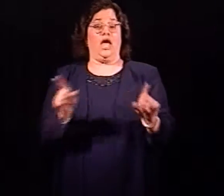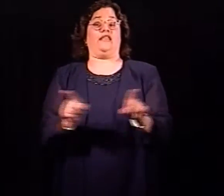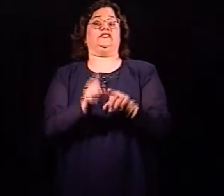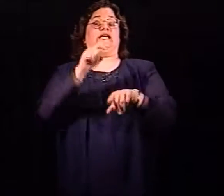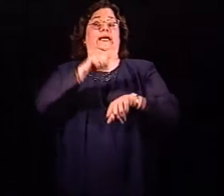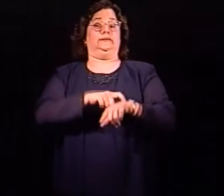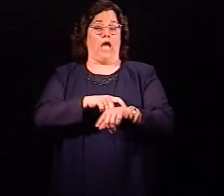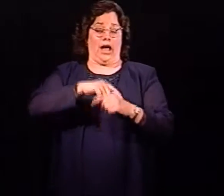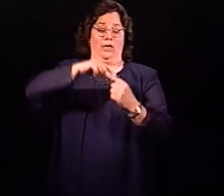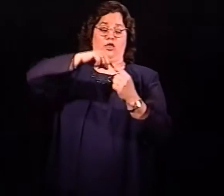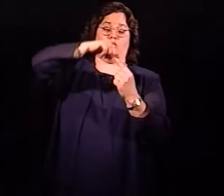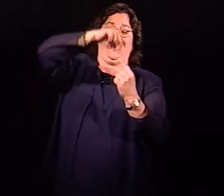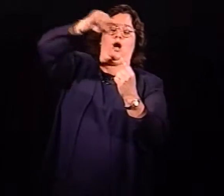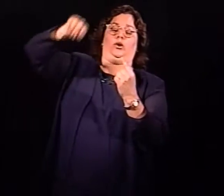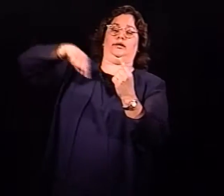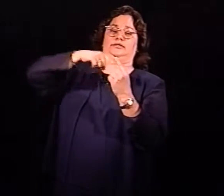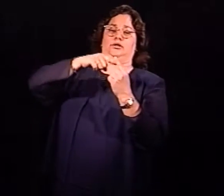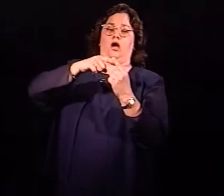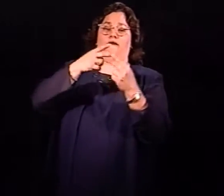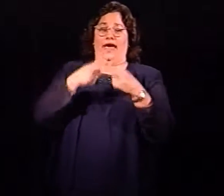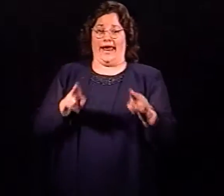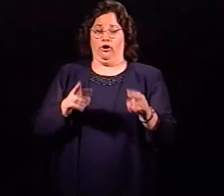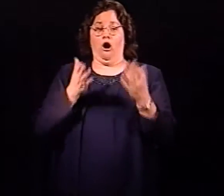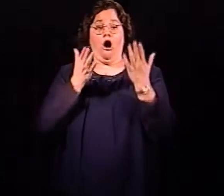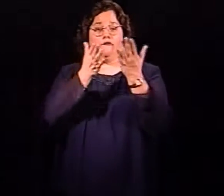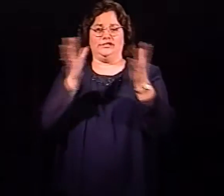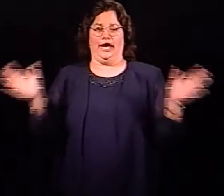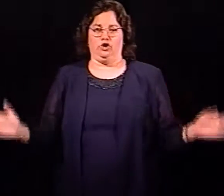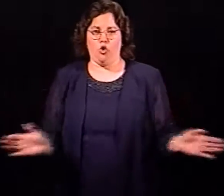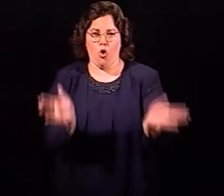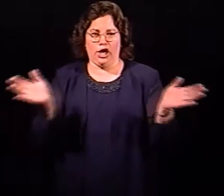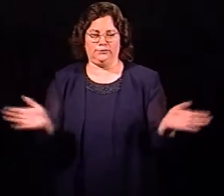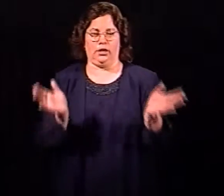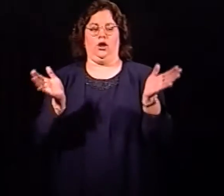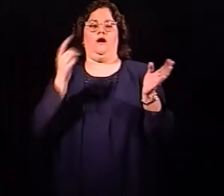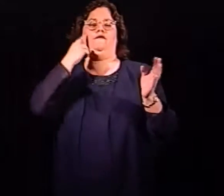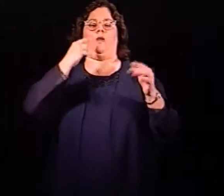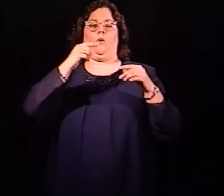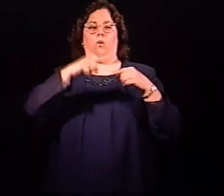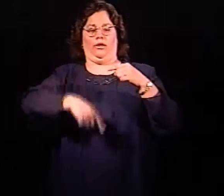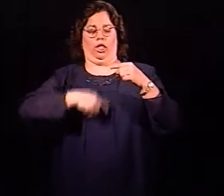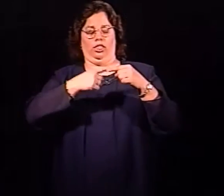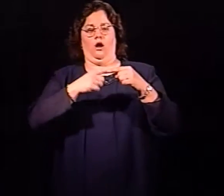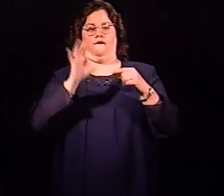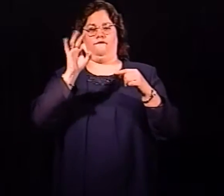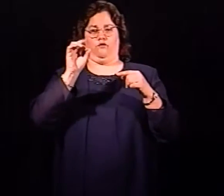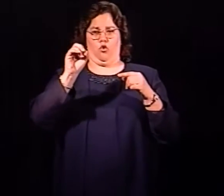same time, the roundness of the egg offers encouragement, for the wheel of fortune is also round,